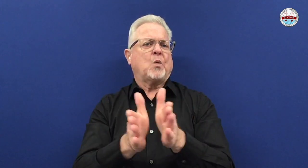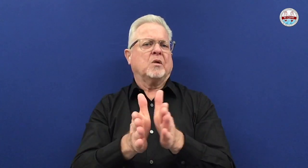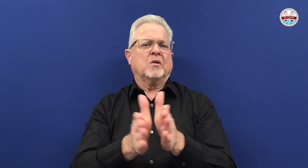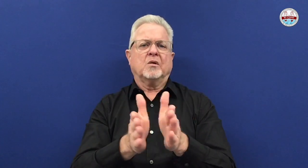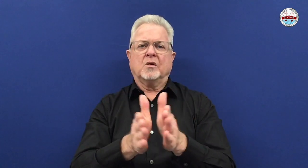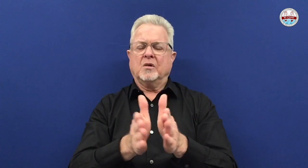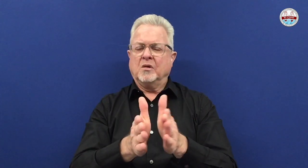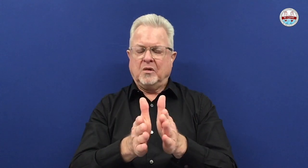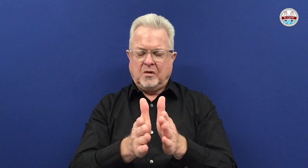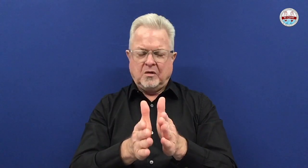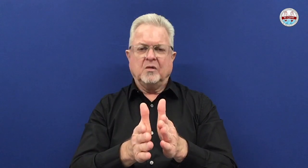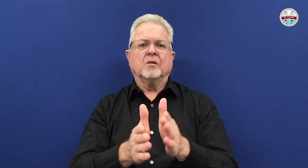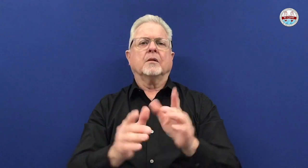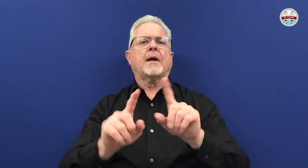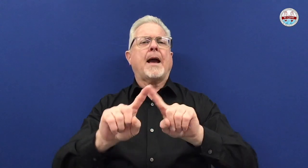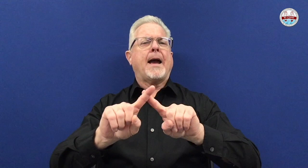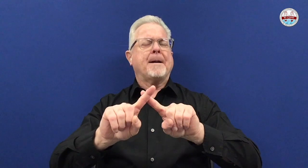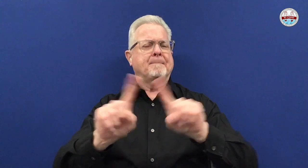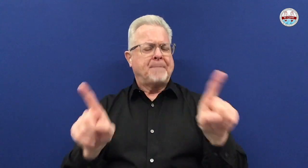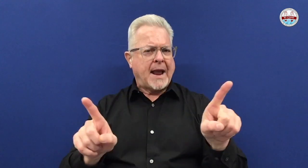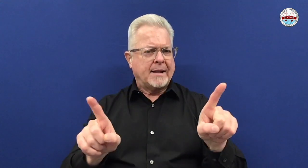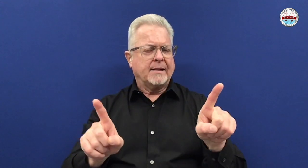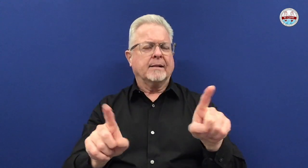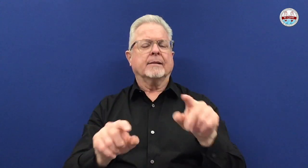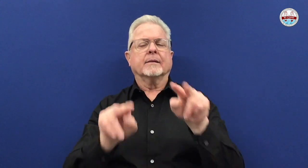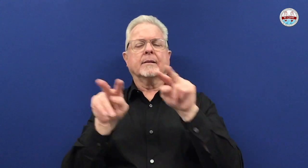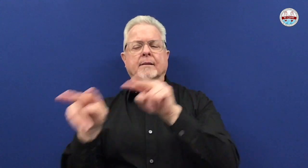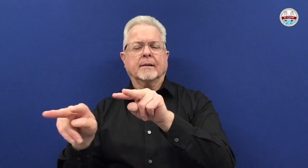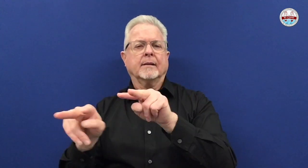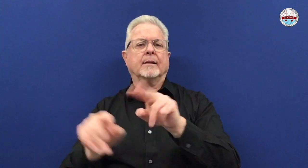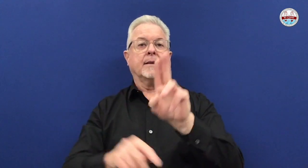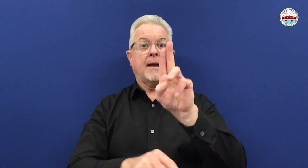people with COVID or getting COVID is very small. However,